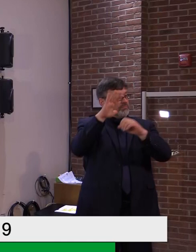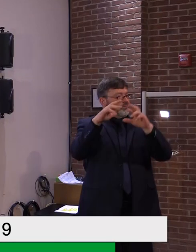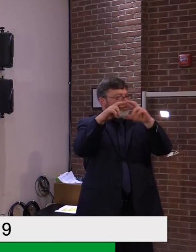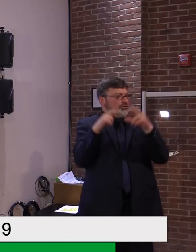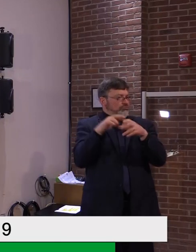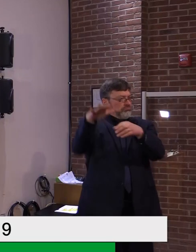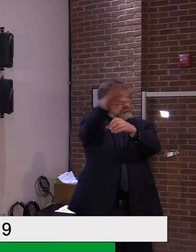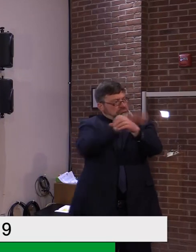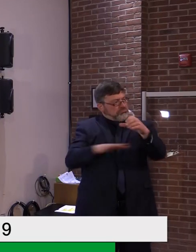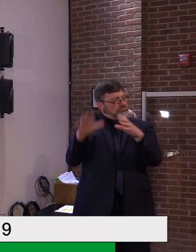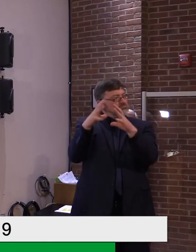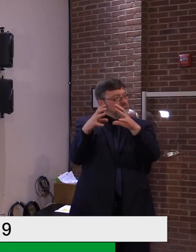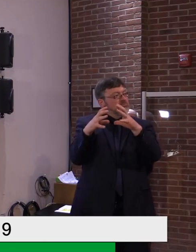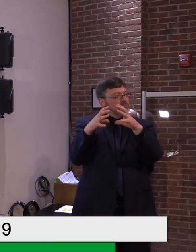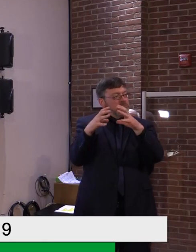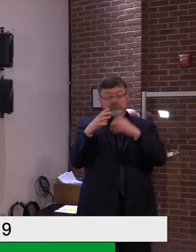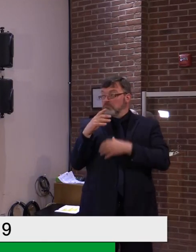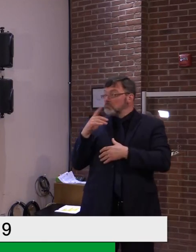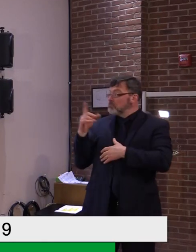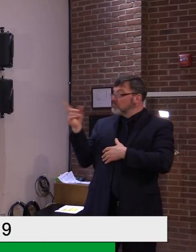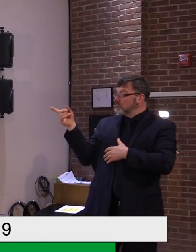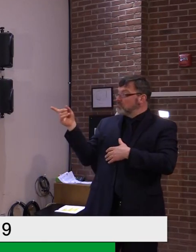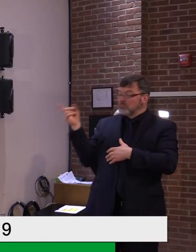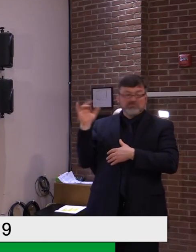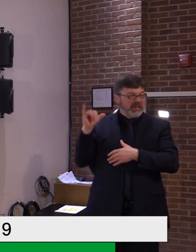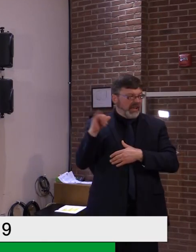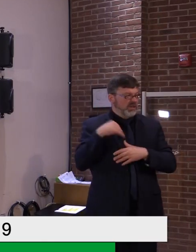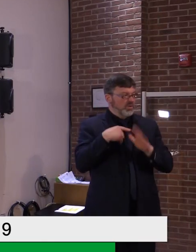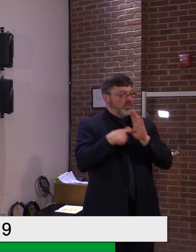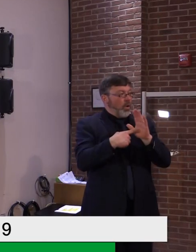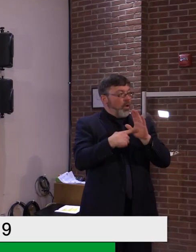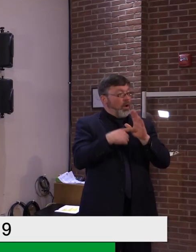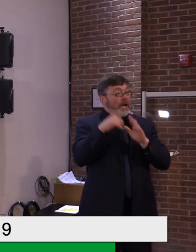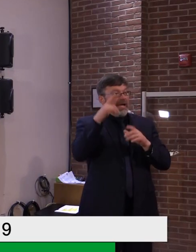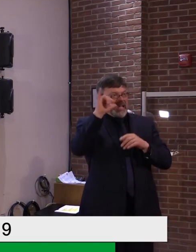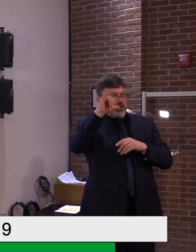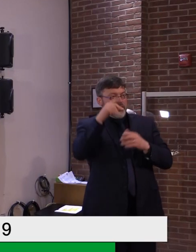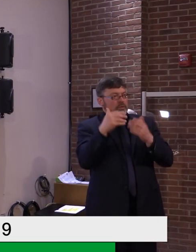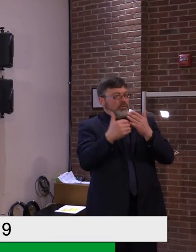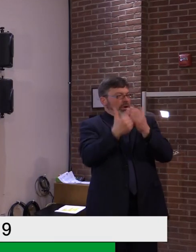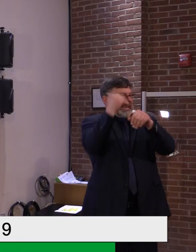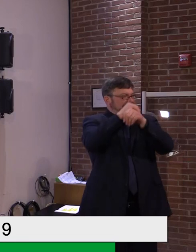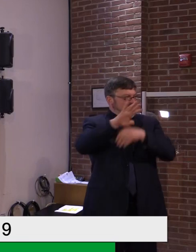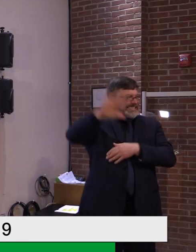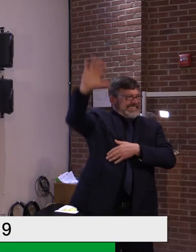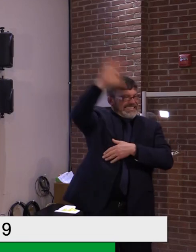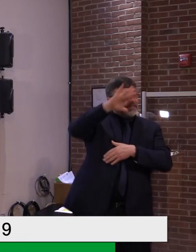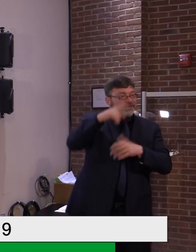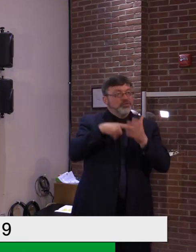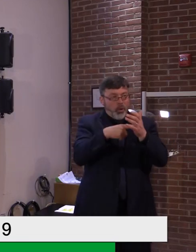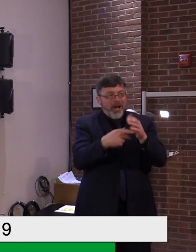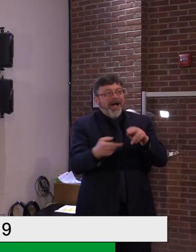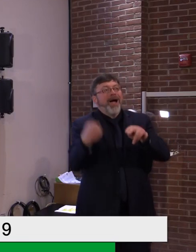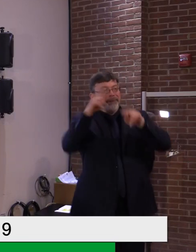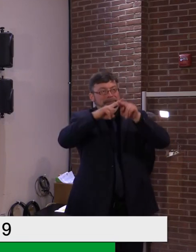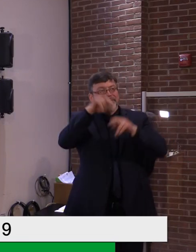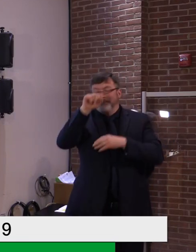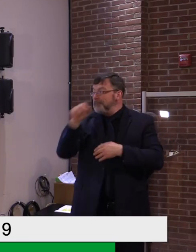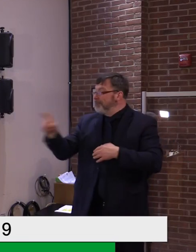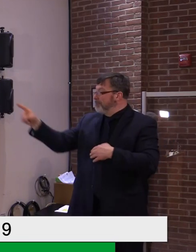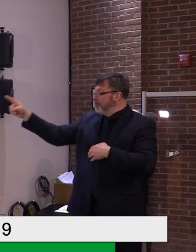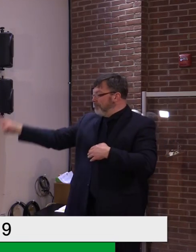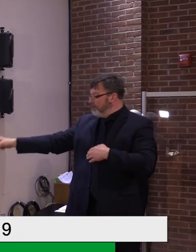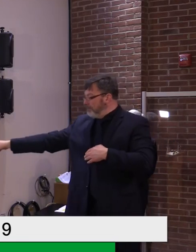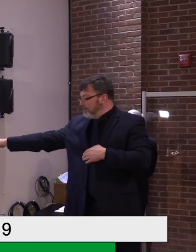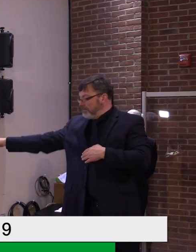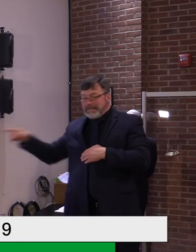West and the South are the regions that are seeing their cases continue to decrease. So if you think about the weather in those locations, certainly the weather has been, you